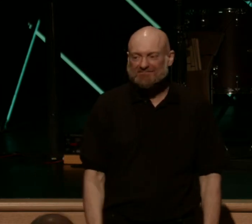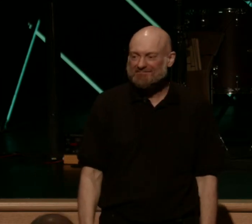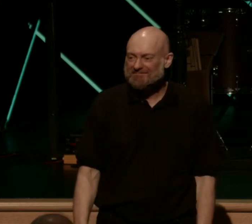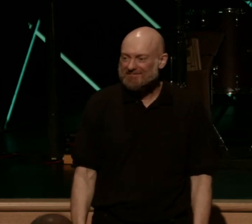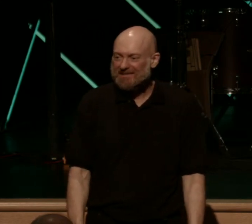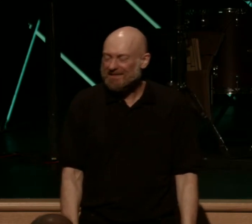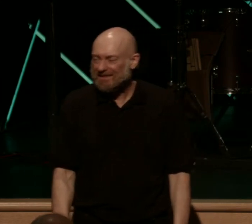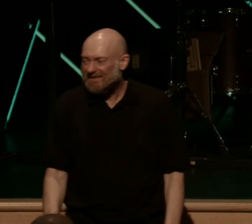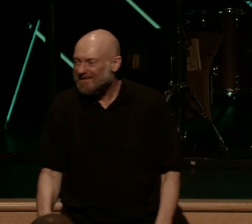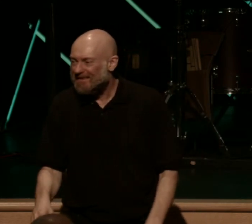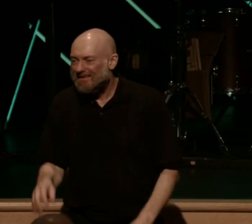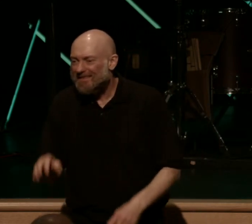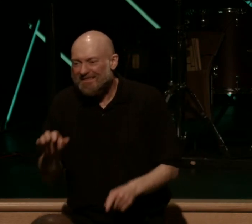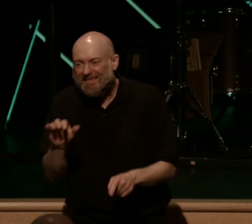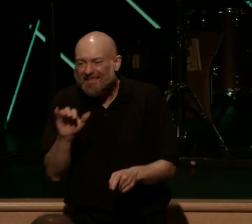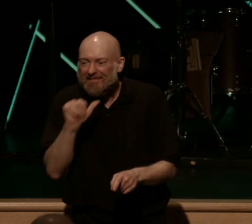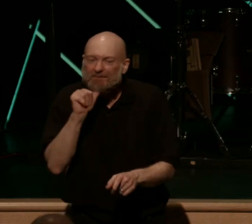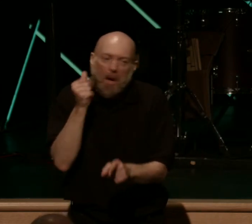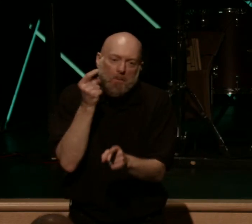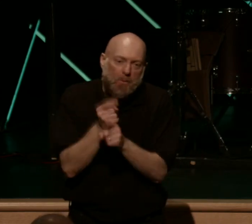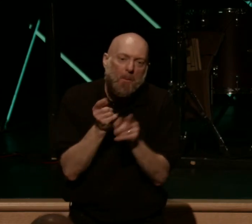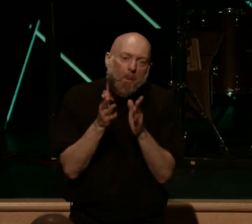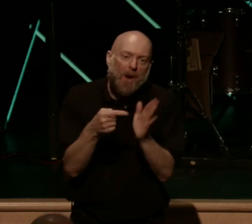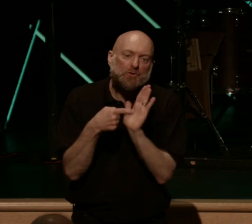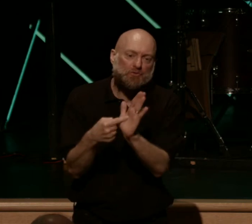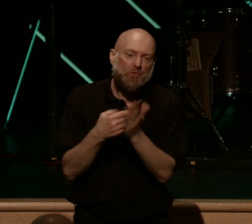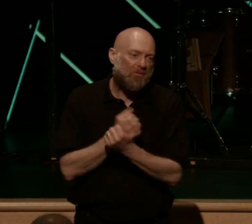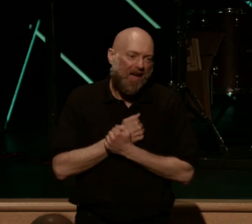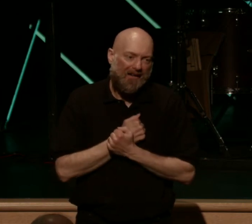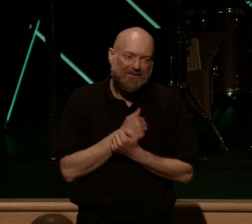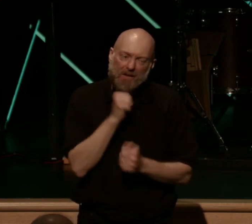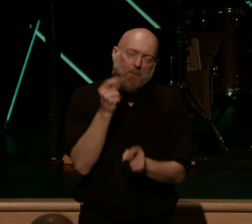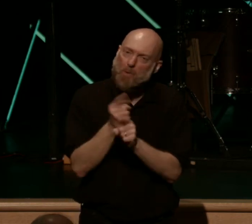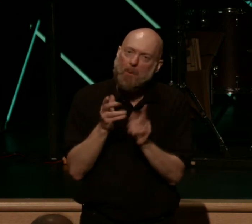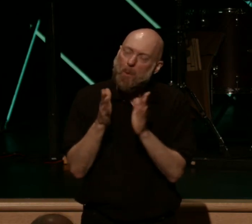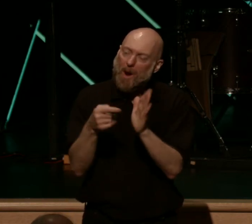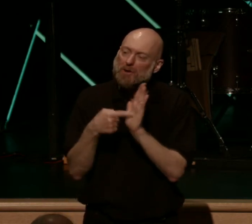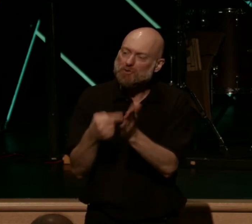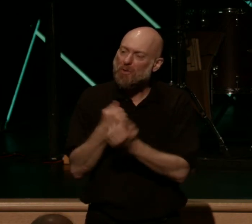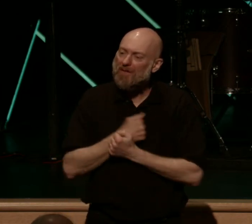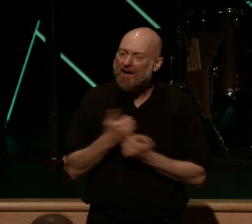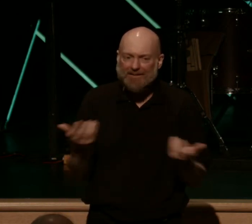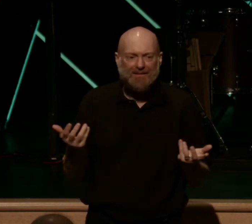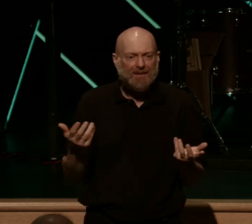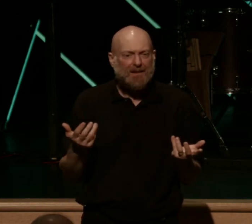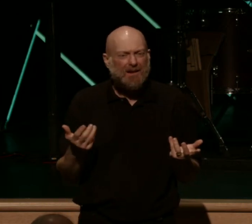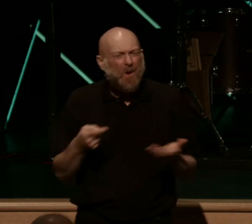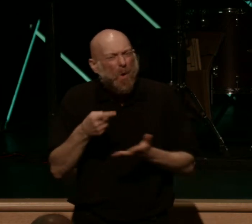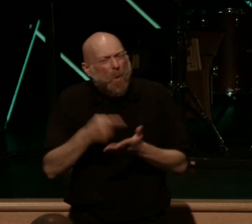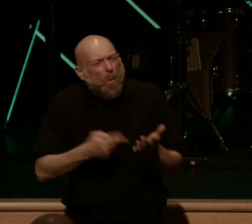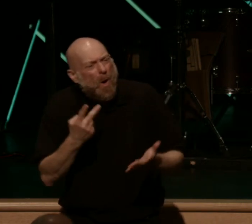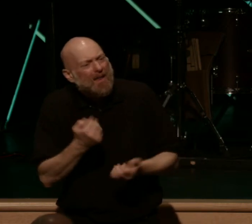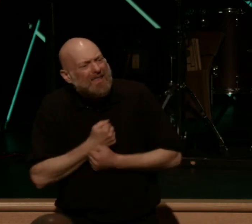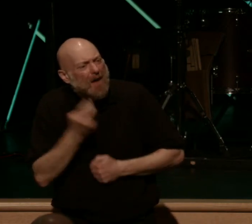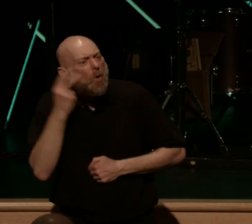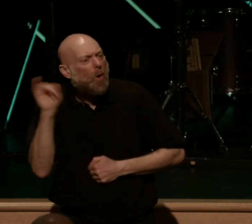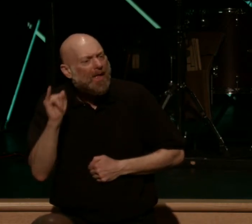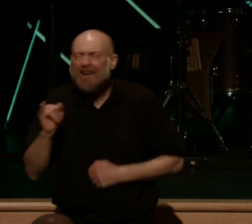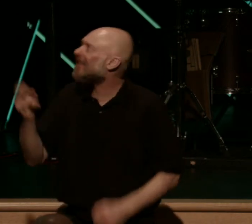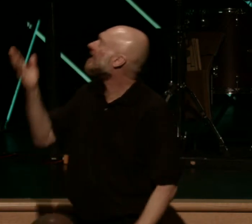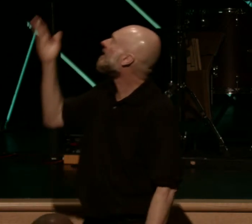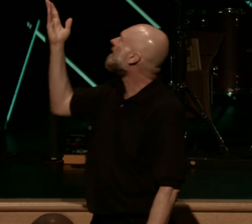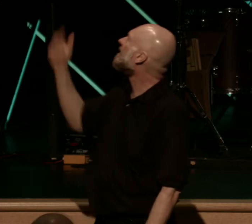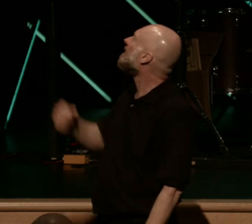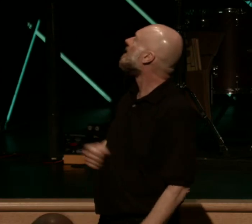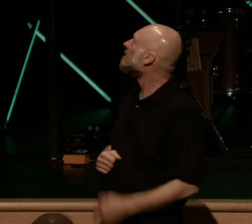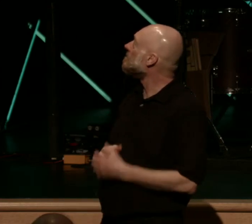That is not what love looks like. That is not what love looks like. So what does love look like? Well, up on the screen, it looks